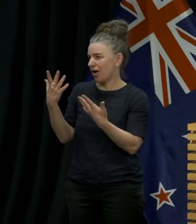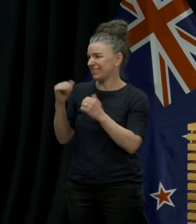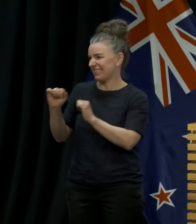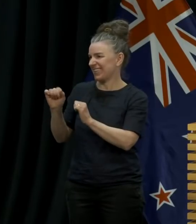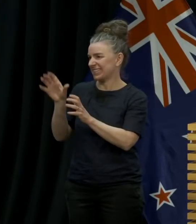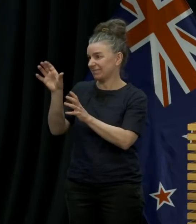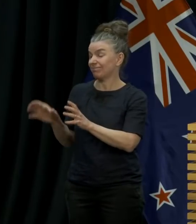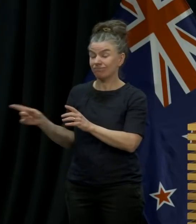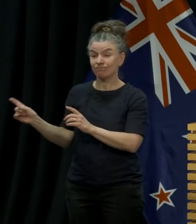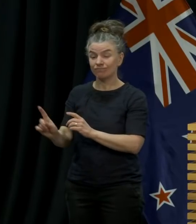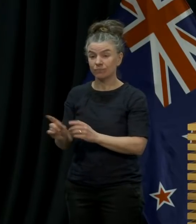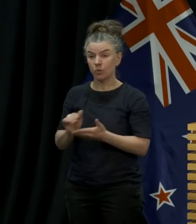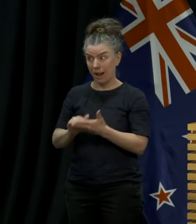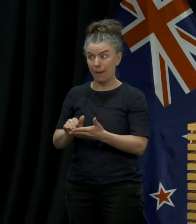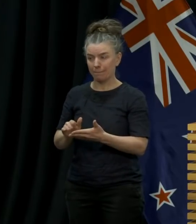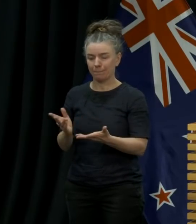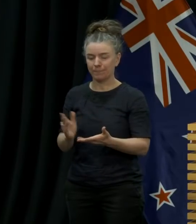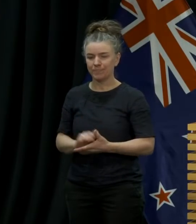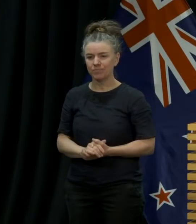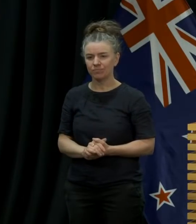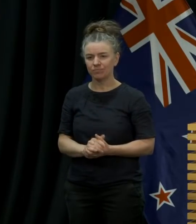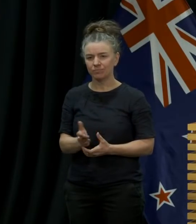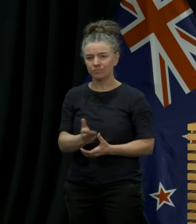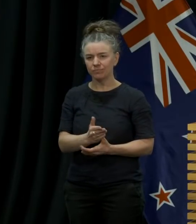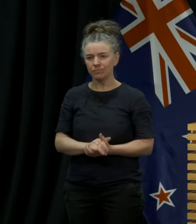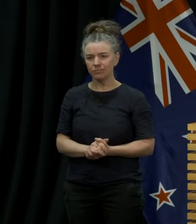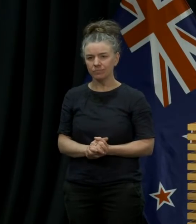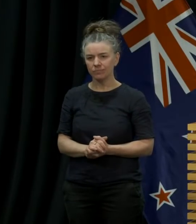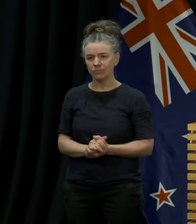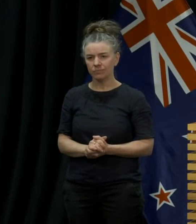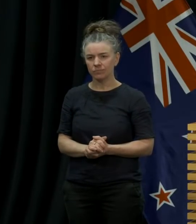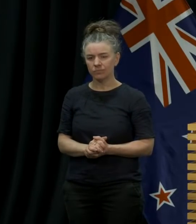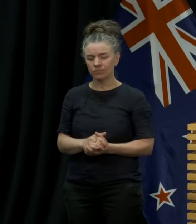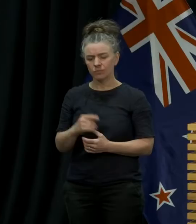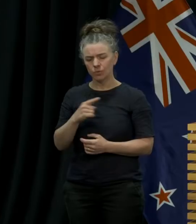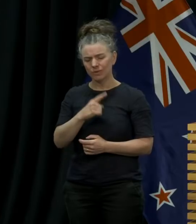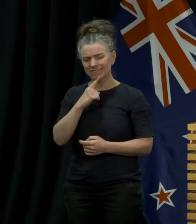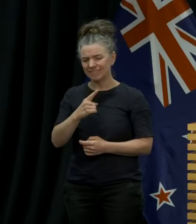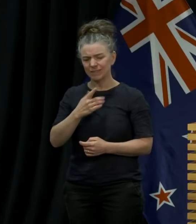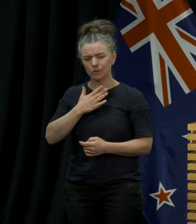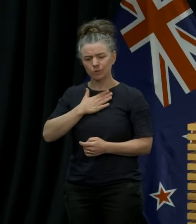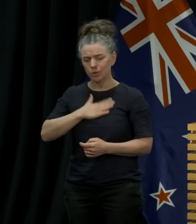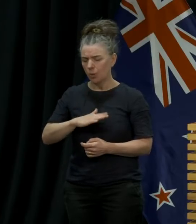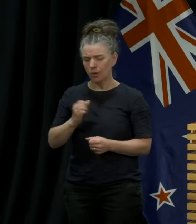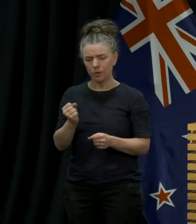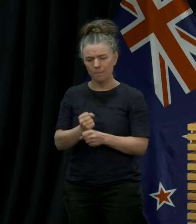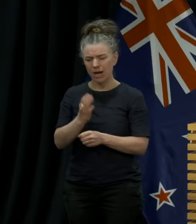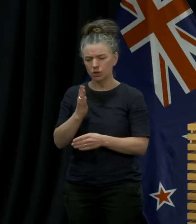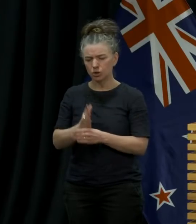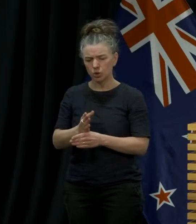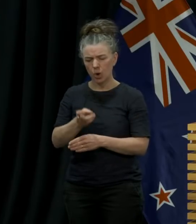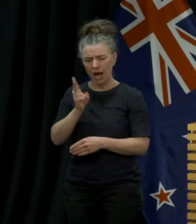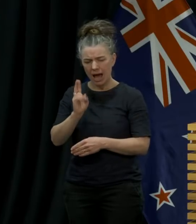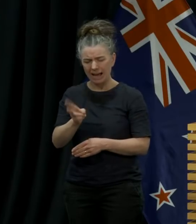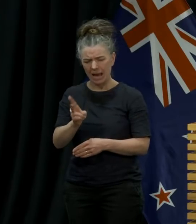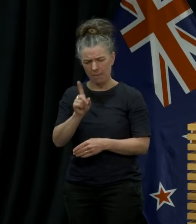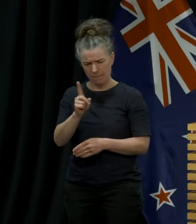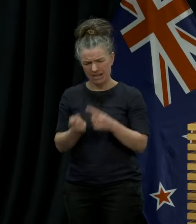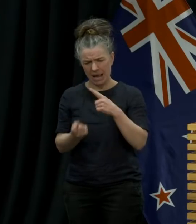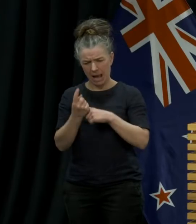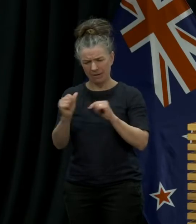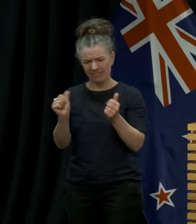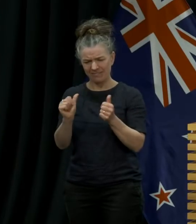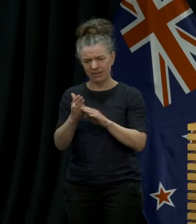Minister, Yes, in the front. You say you didn't want to make sure this doesn't happen again, but it's kind of already happened with the 2 teenagers who fled